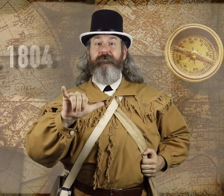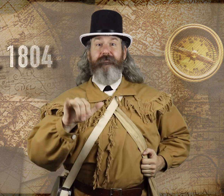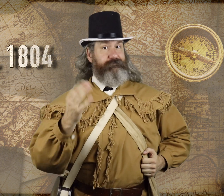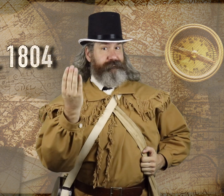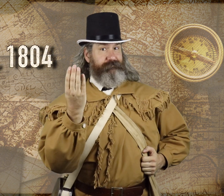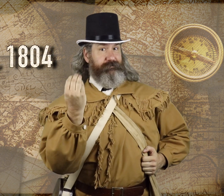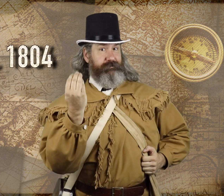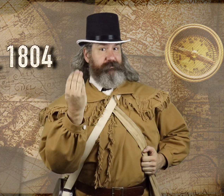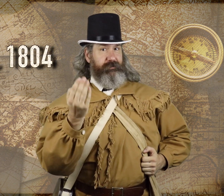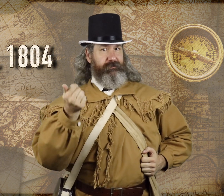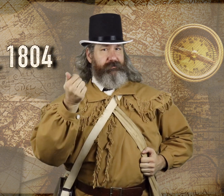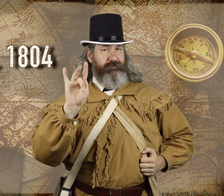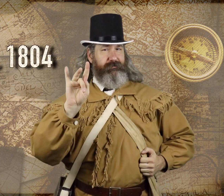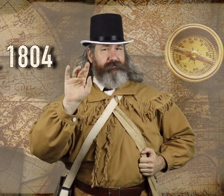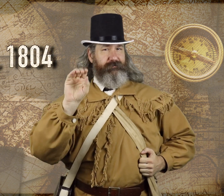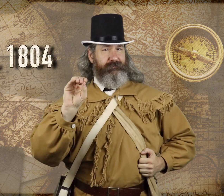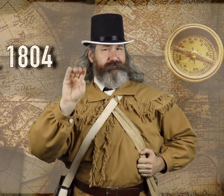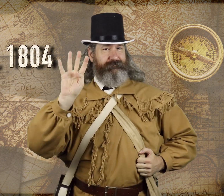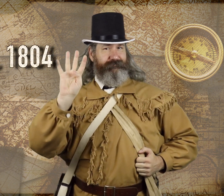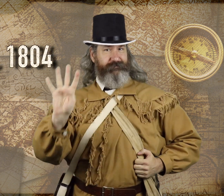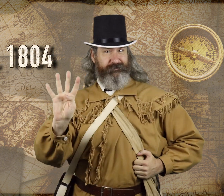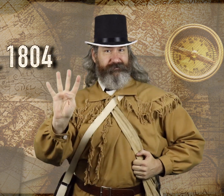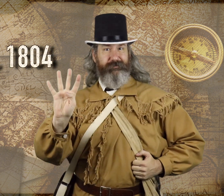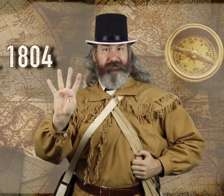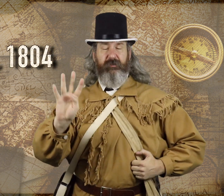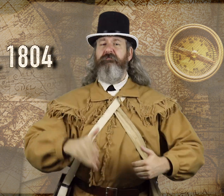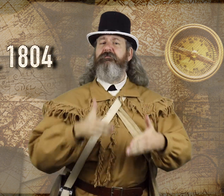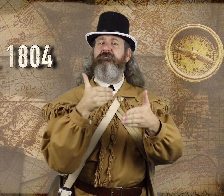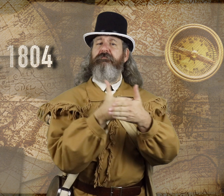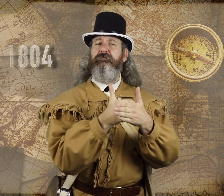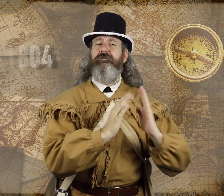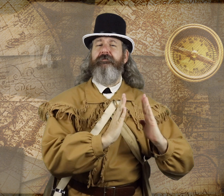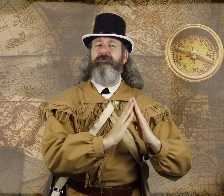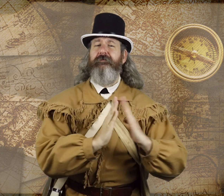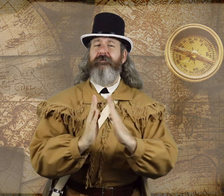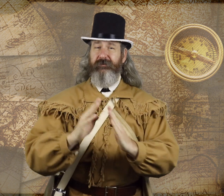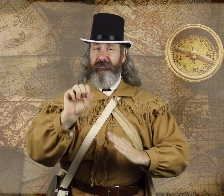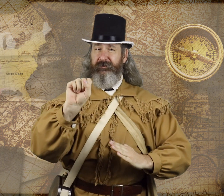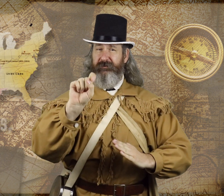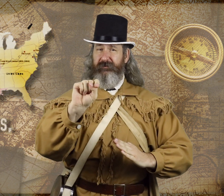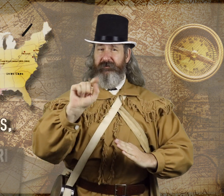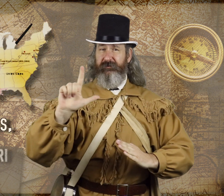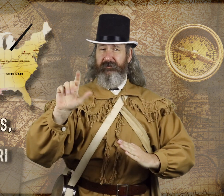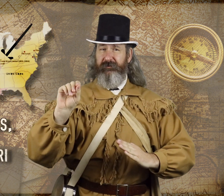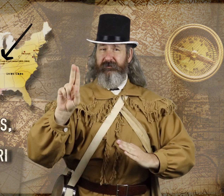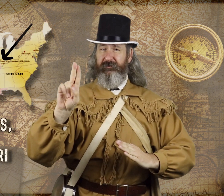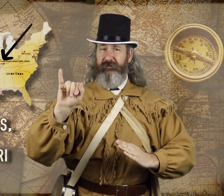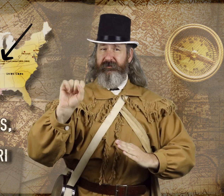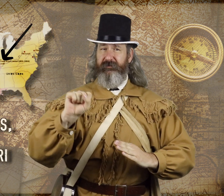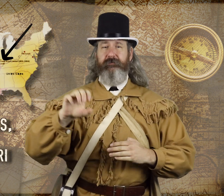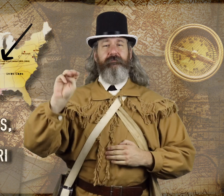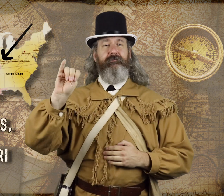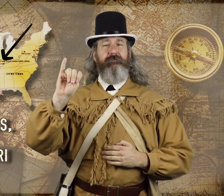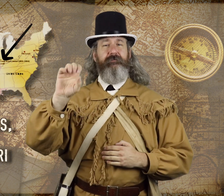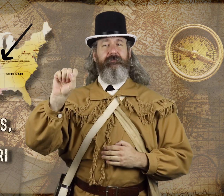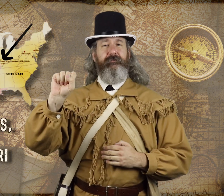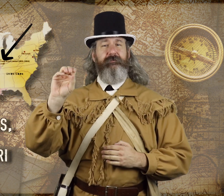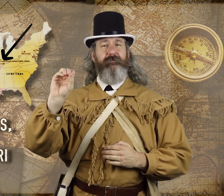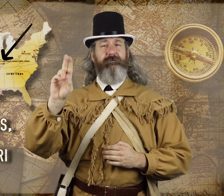On May 14th, 1804, the expedition set out from a camp near St.